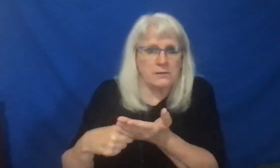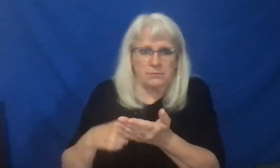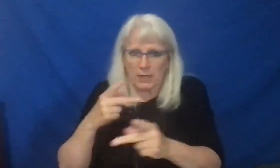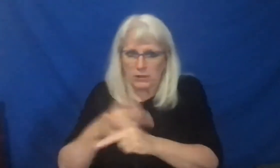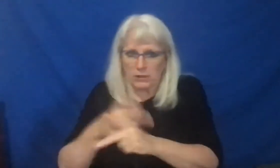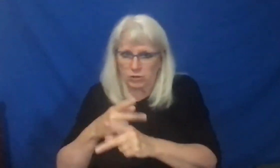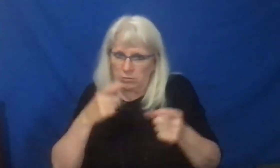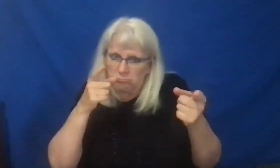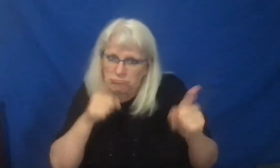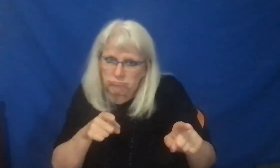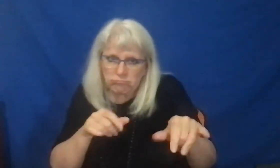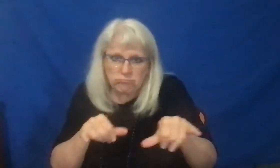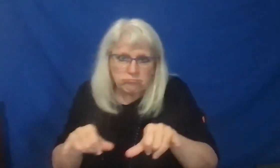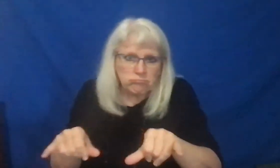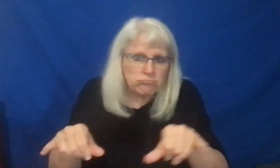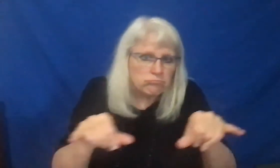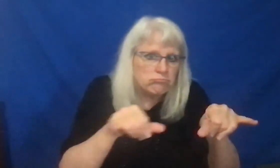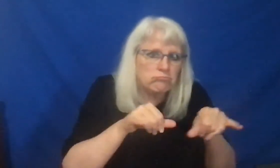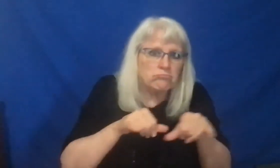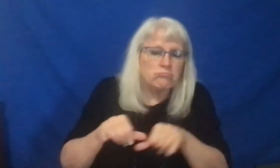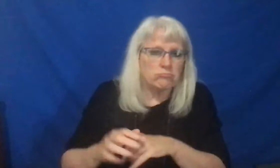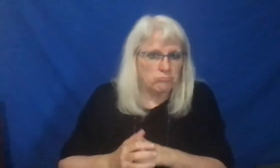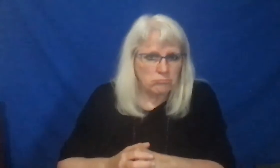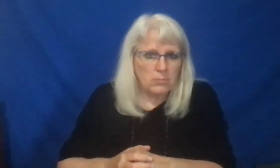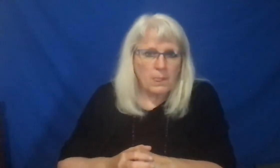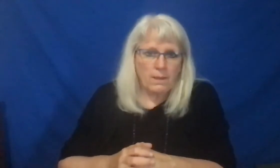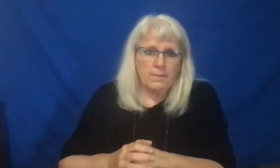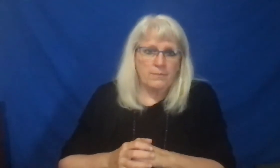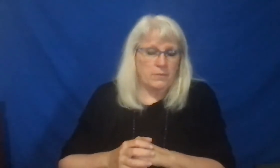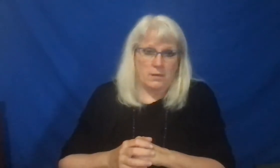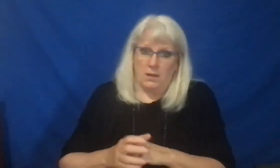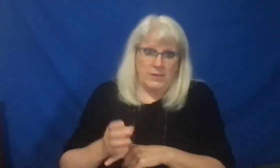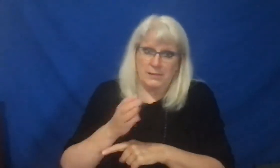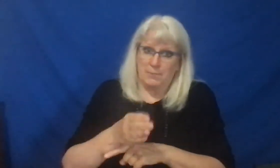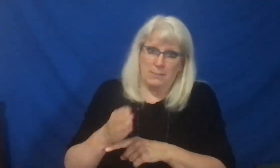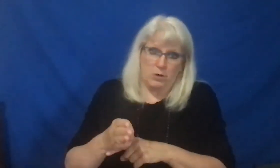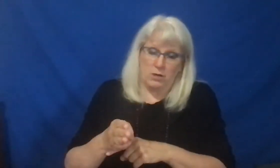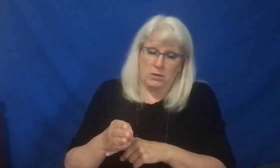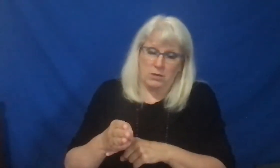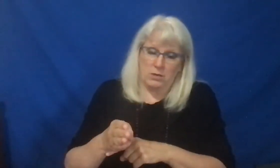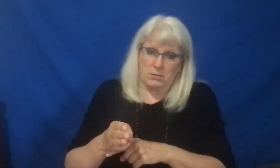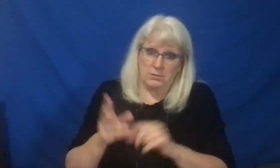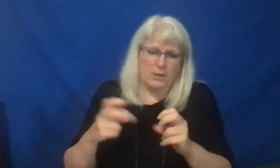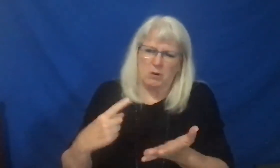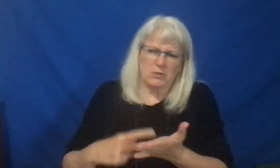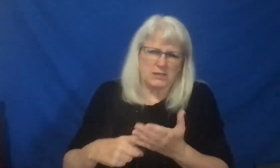be in substantial unanimity, right? But we'll be talking about this big book issue for many years, I'm sure. And I hope